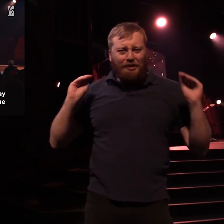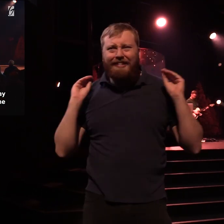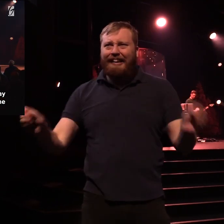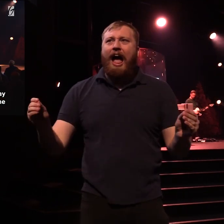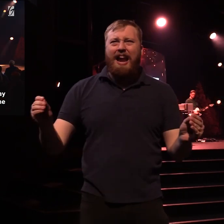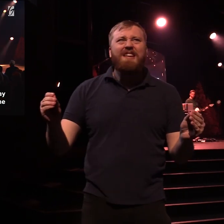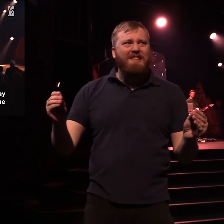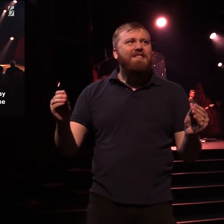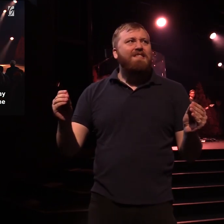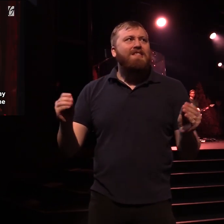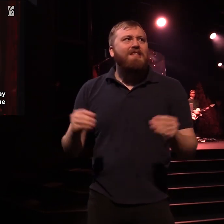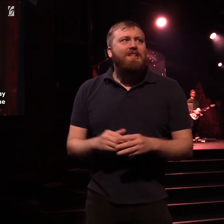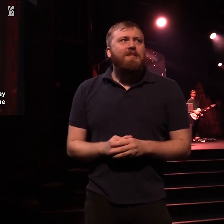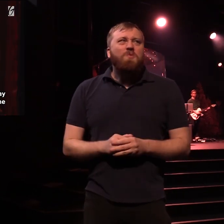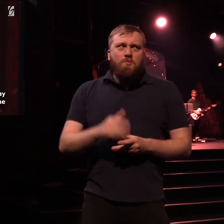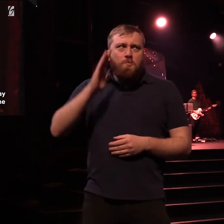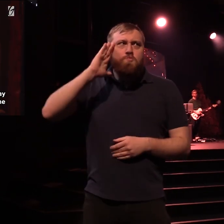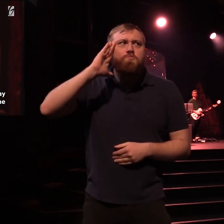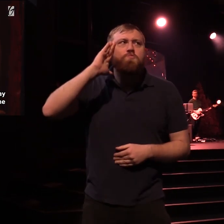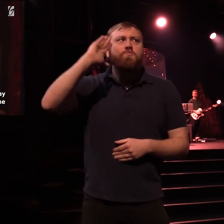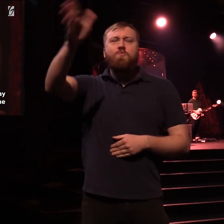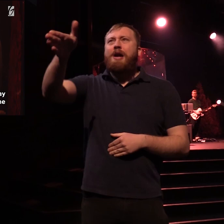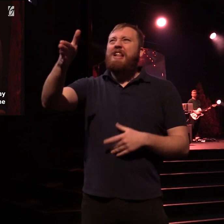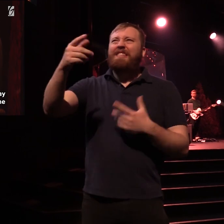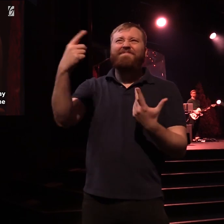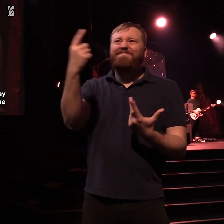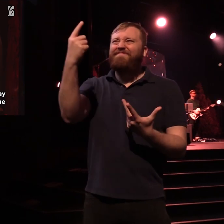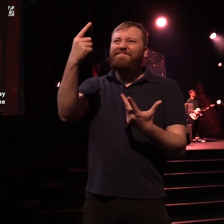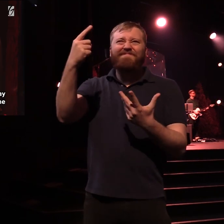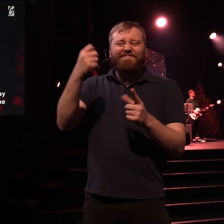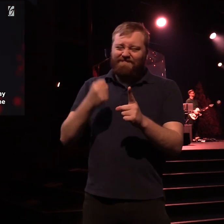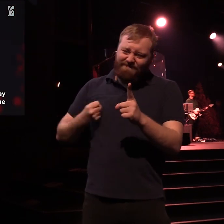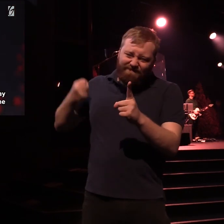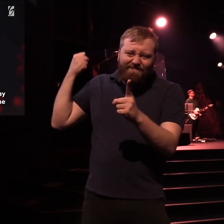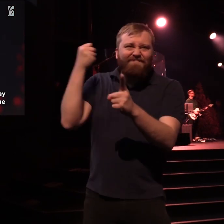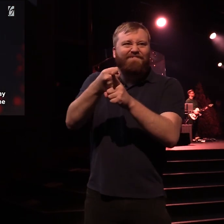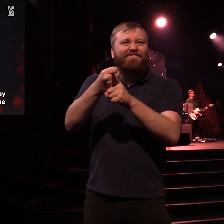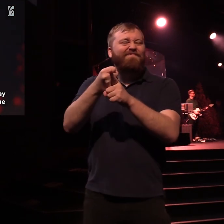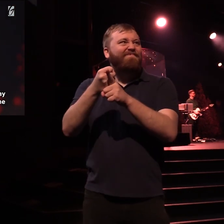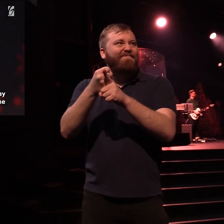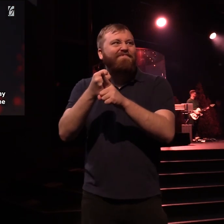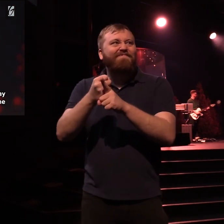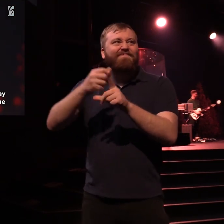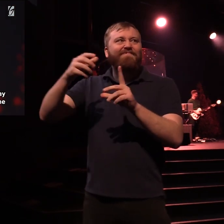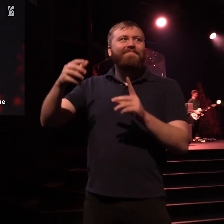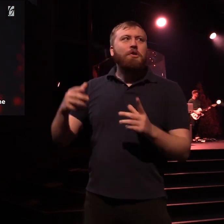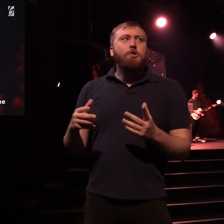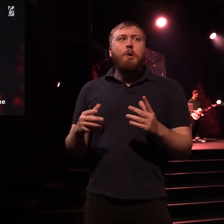Something here to break, so nothing needs.